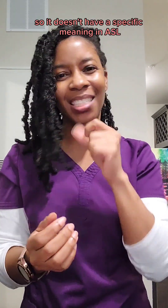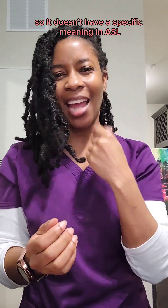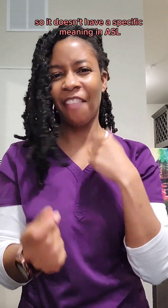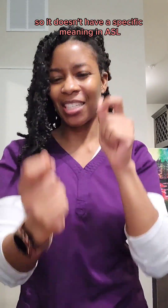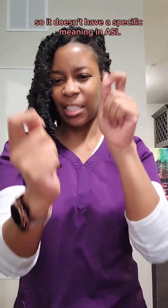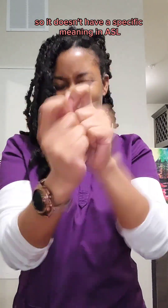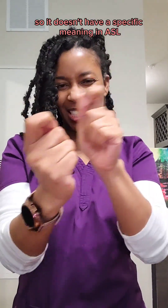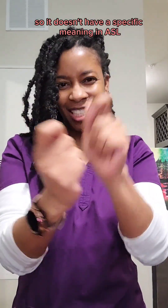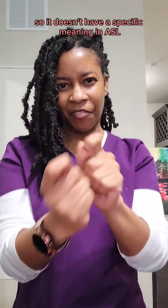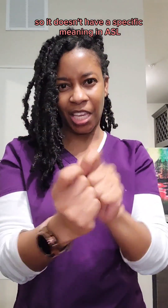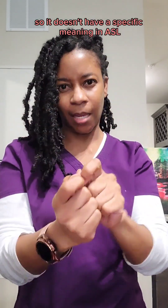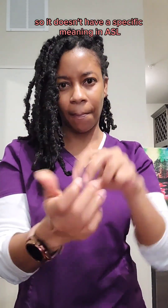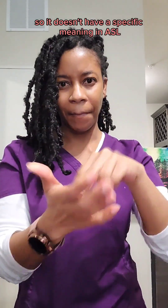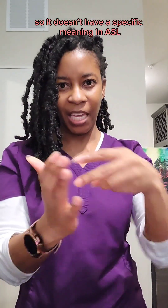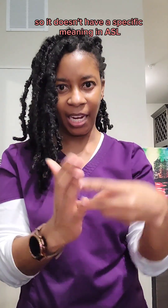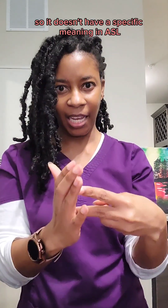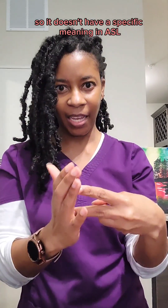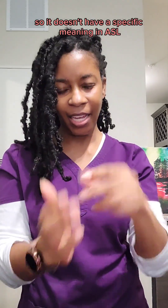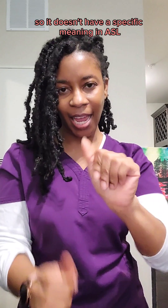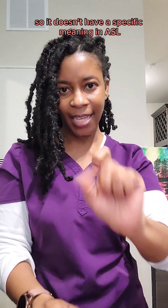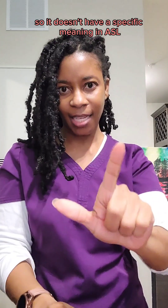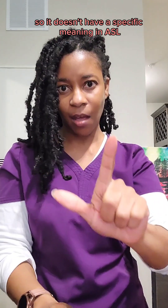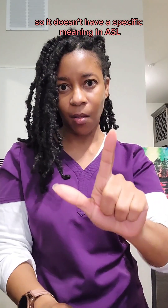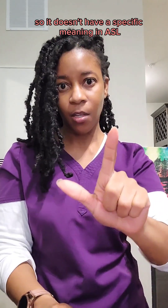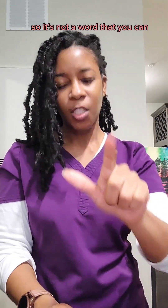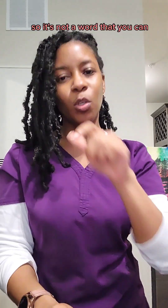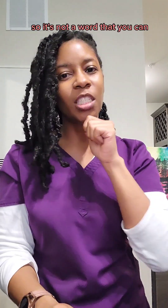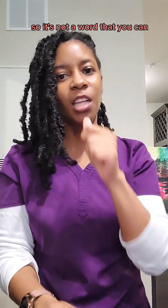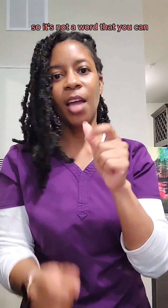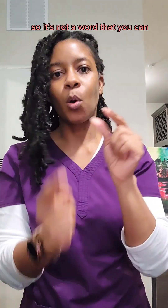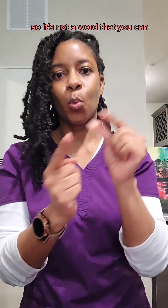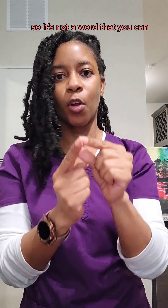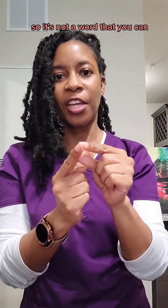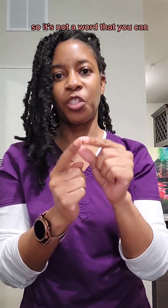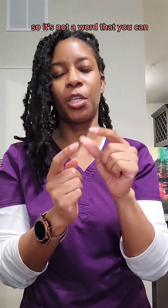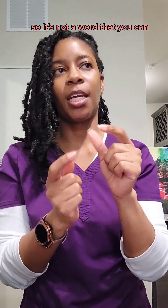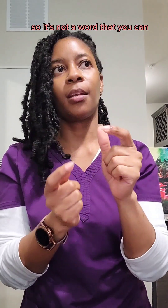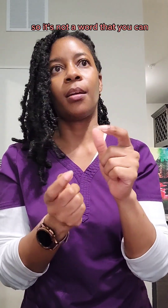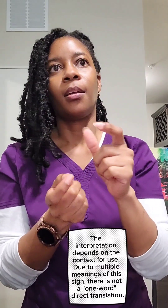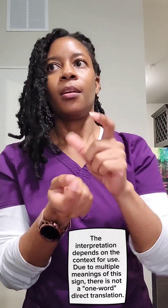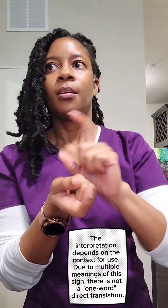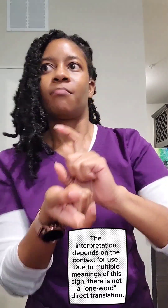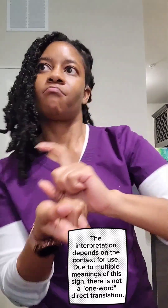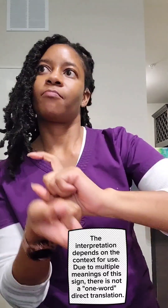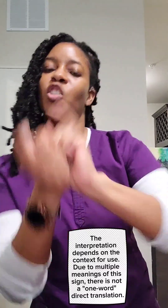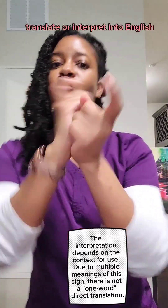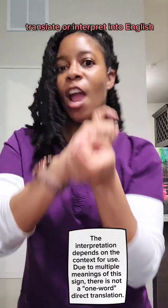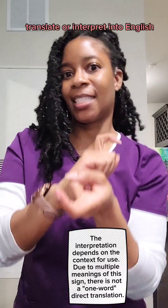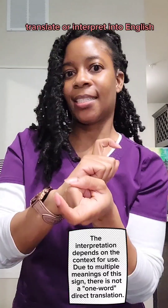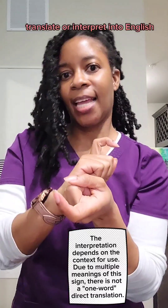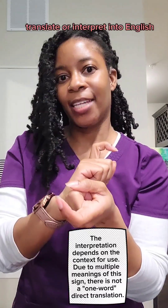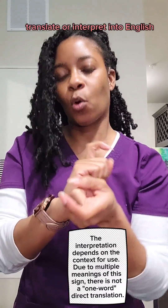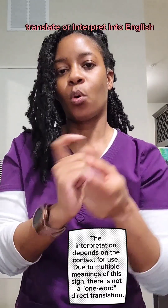have a specific meaning in ASL. So it's not a word that you can translate